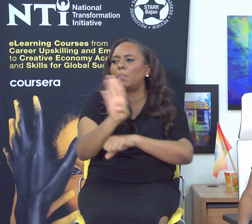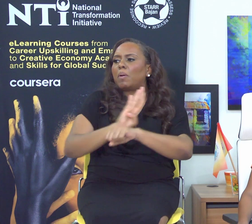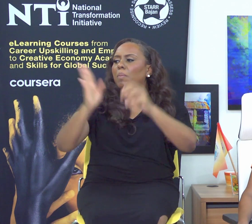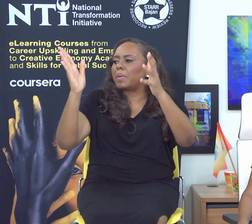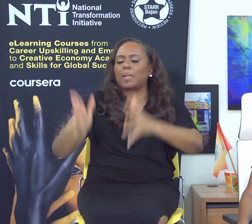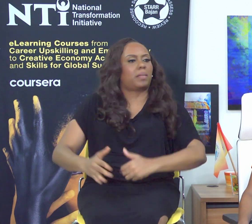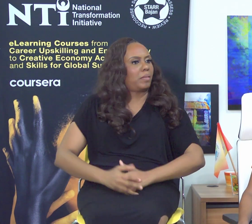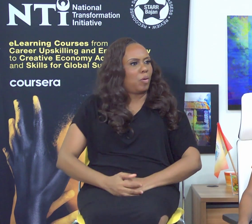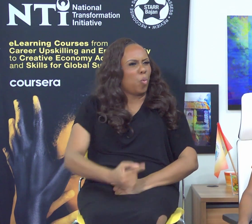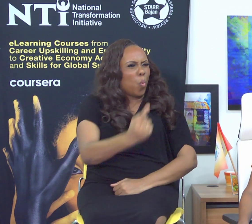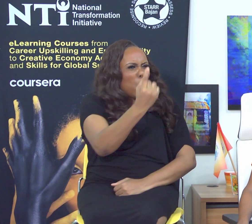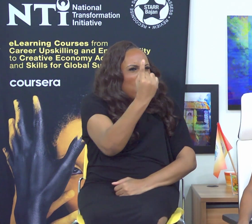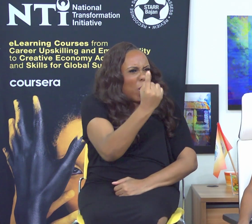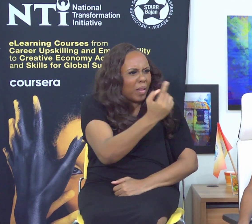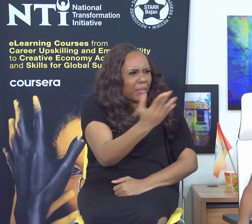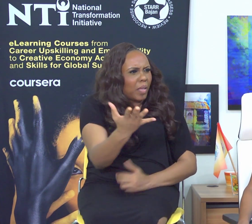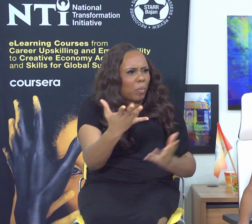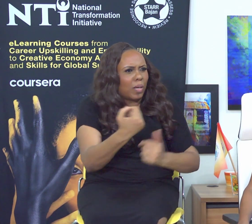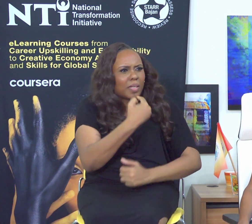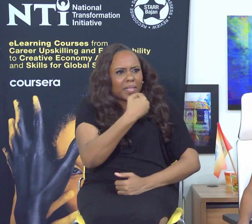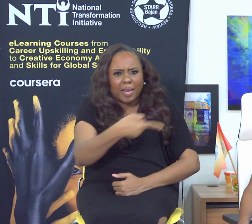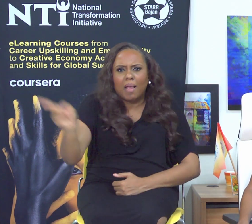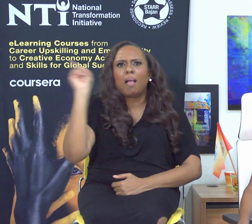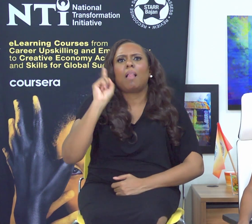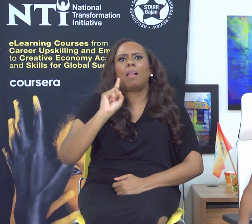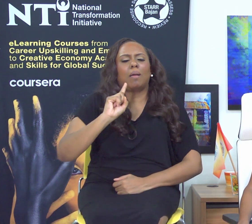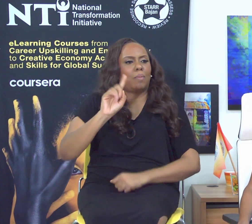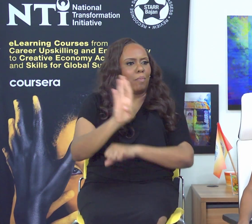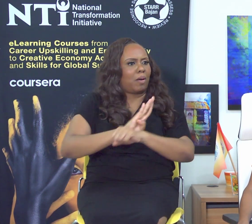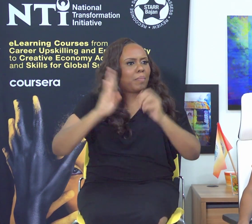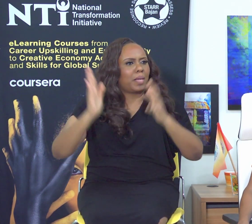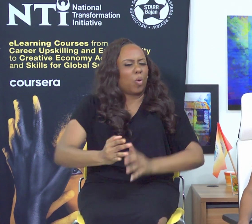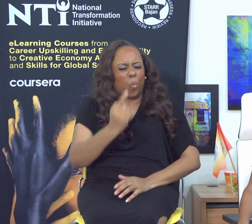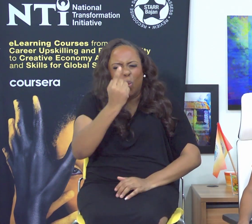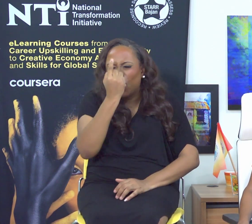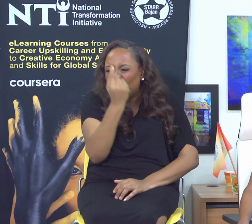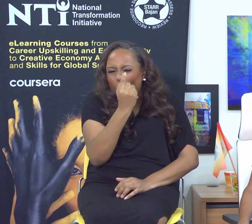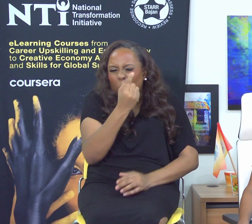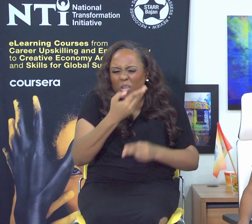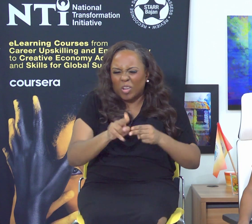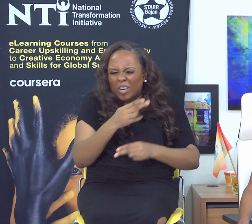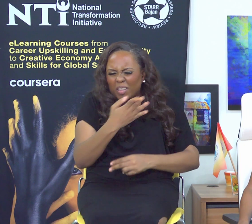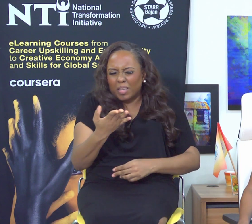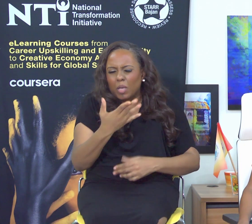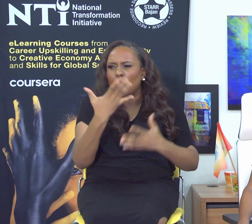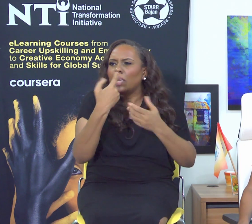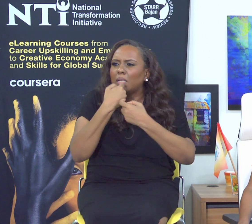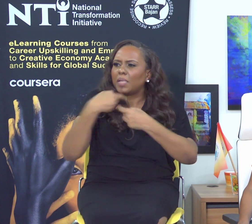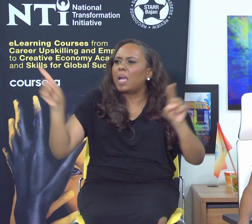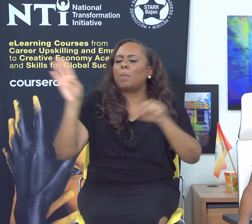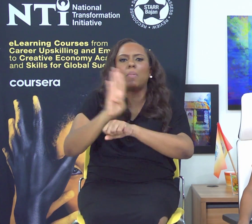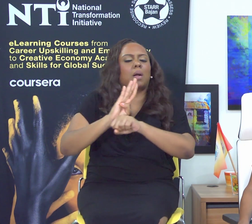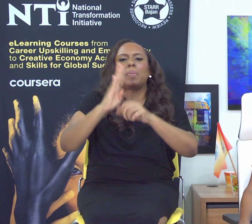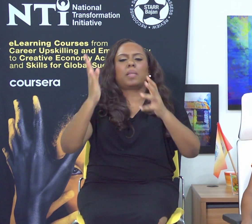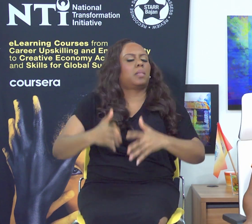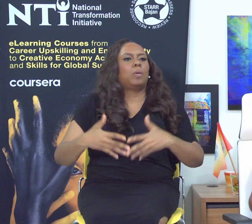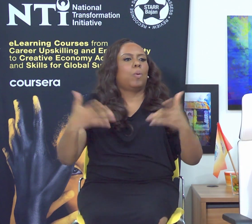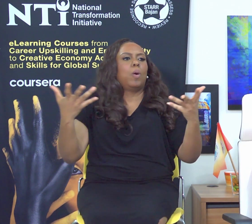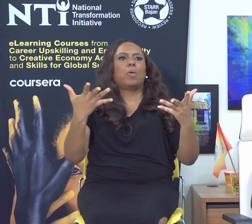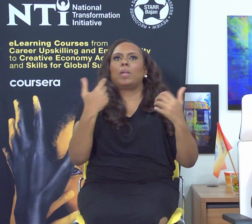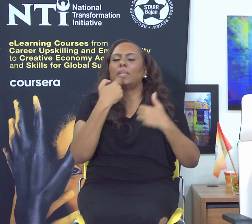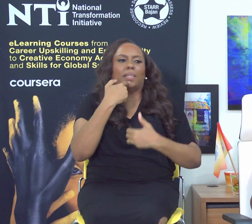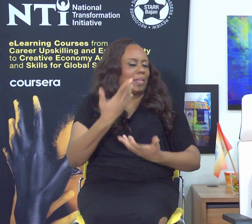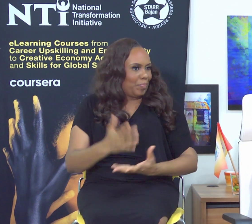today, one thing to leave us with, and we can start with Anthony. One of the takeaways